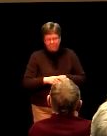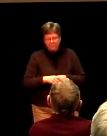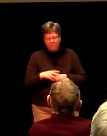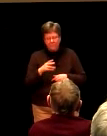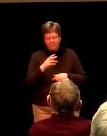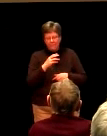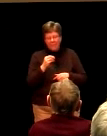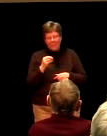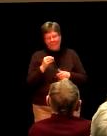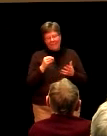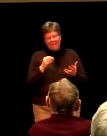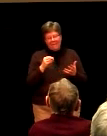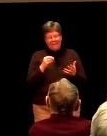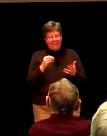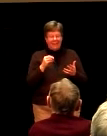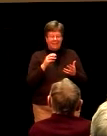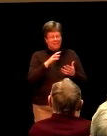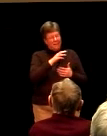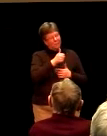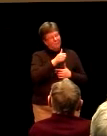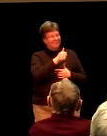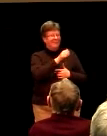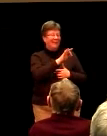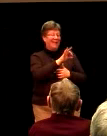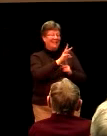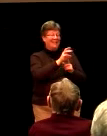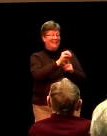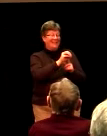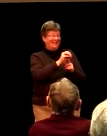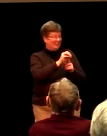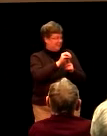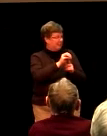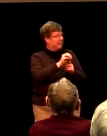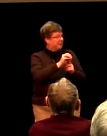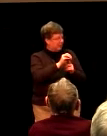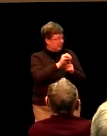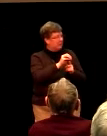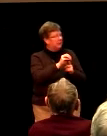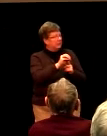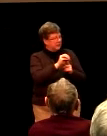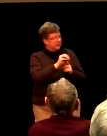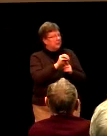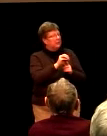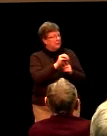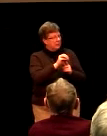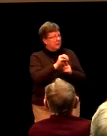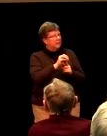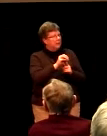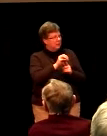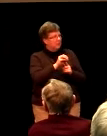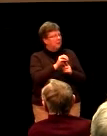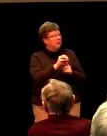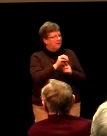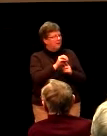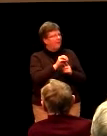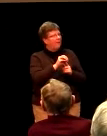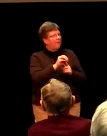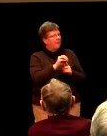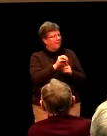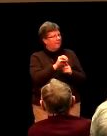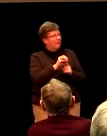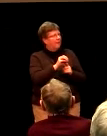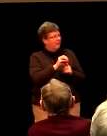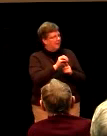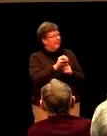And it wasn't until the 1960s when Berknes, again, he keeps coming back, the students were doing a lot of the work,